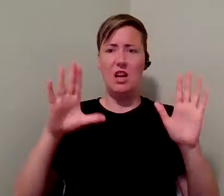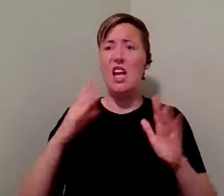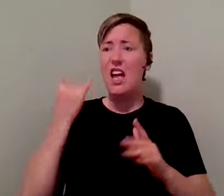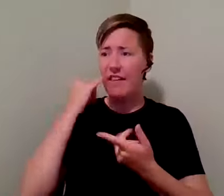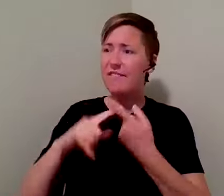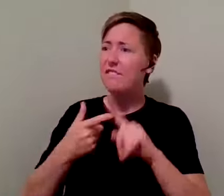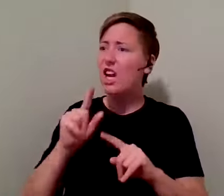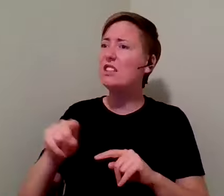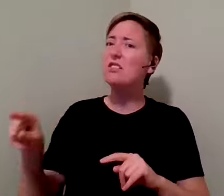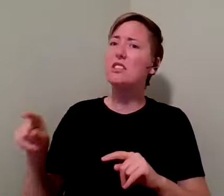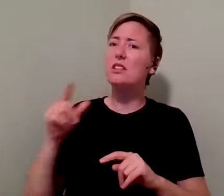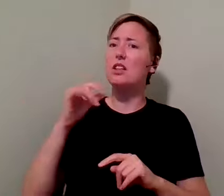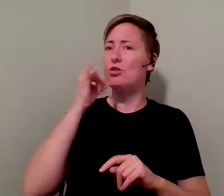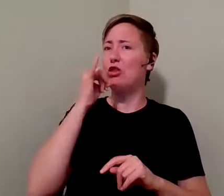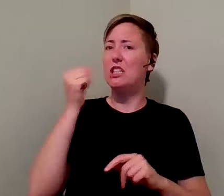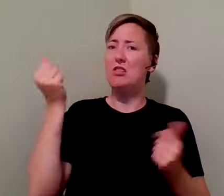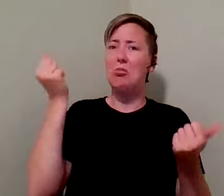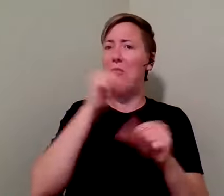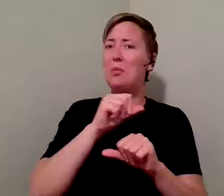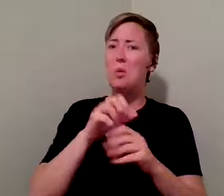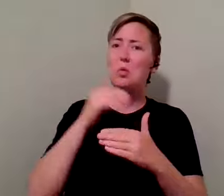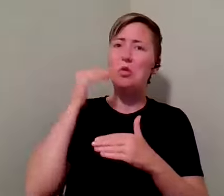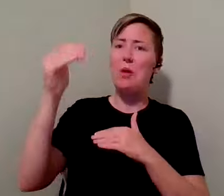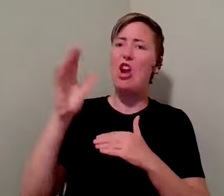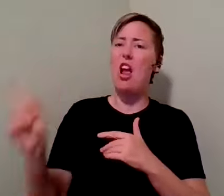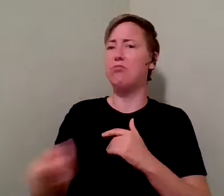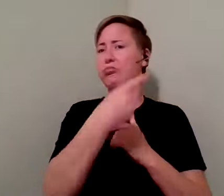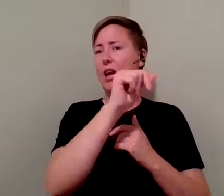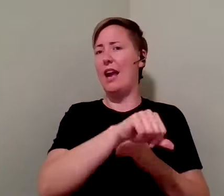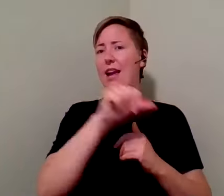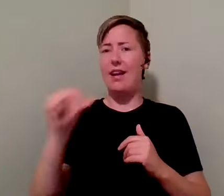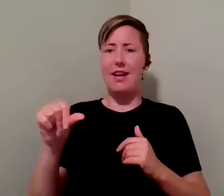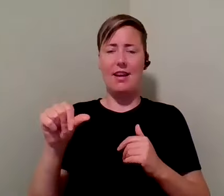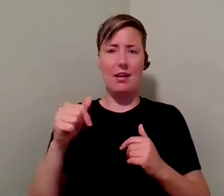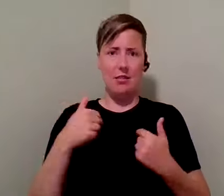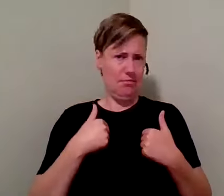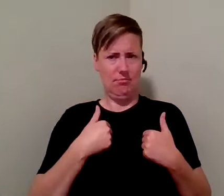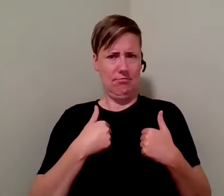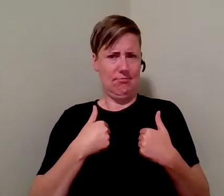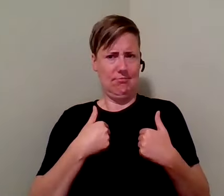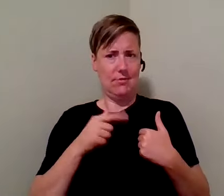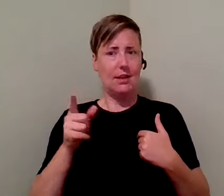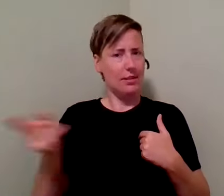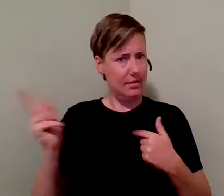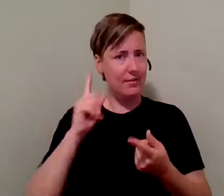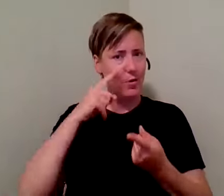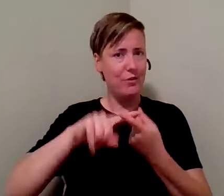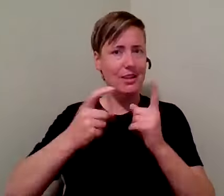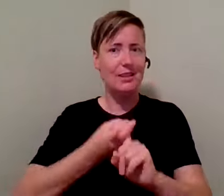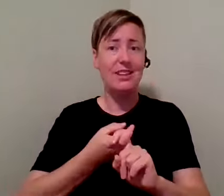develop drinking problems. And, I didn't think I would need it myself. I kept drinking, blacking out, having problems, as I